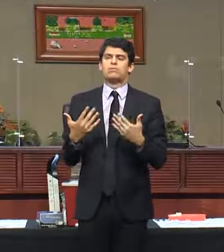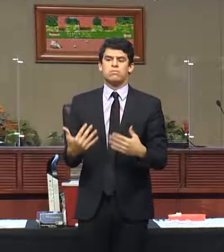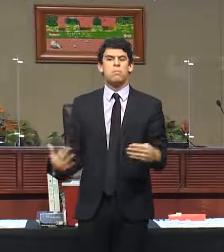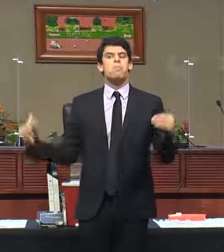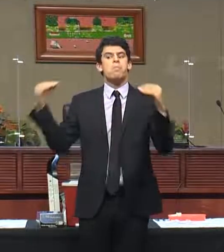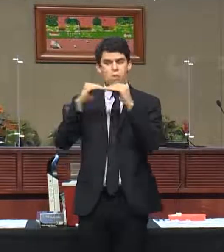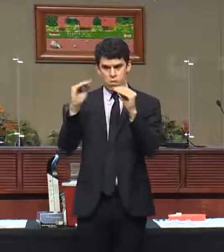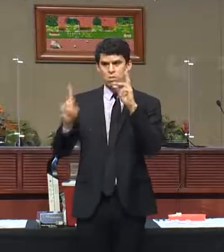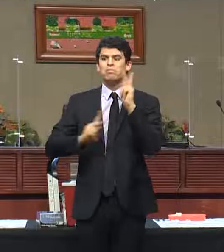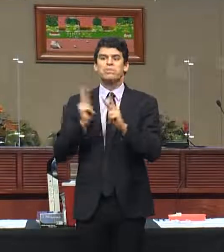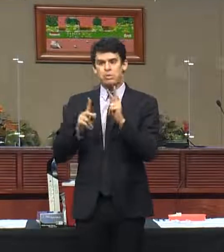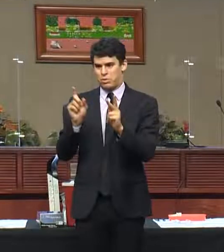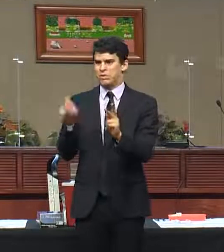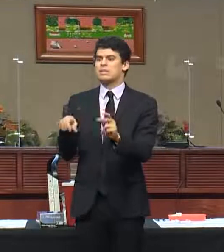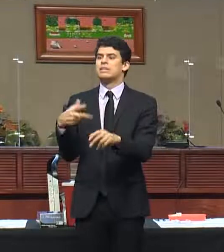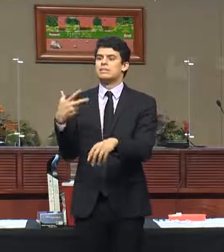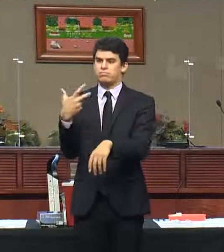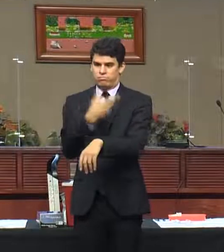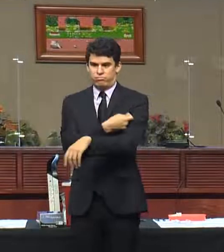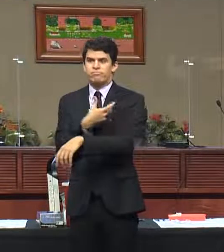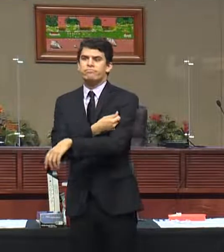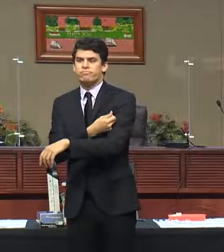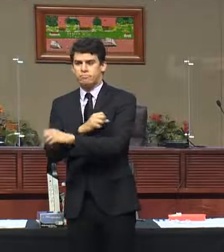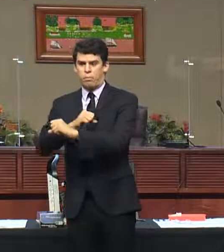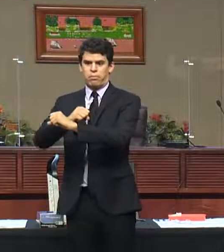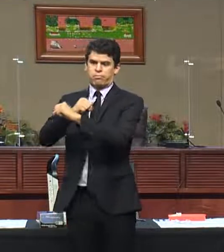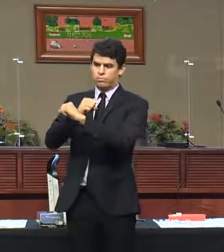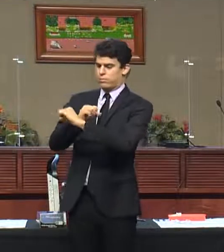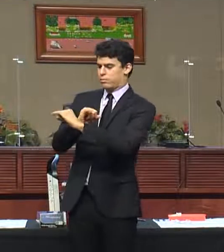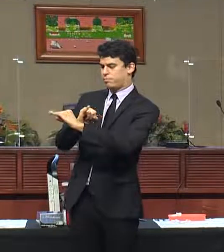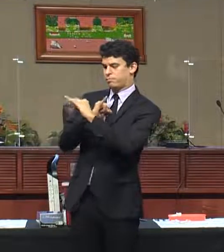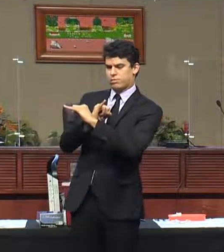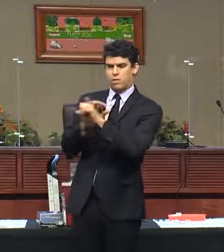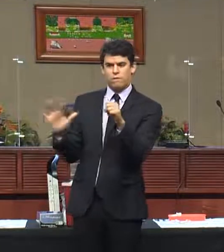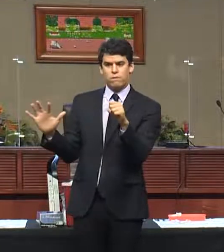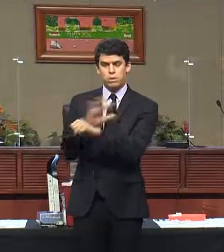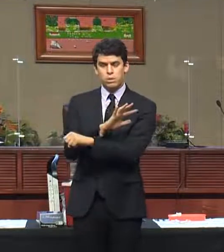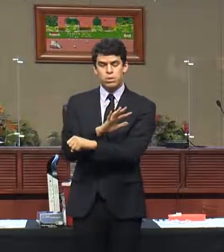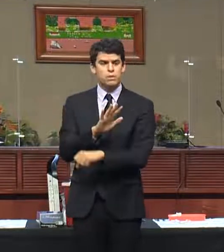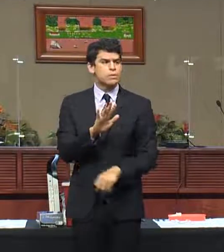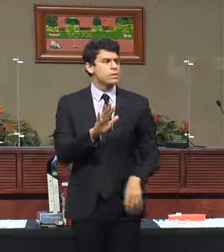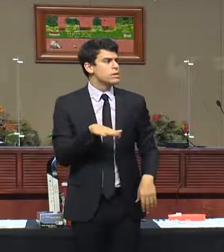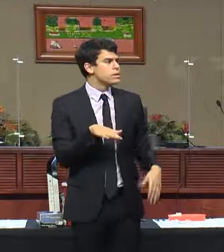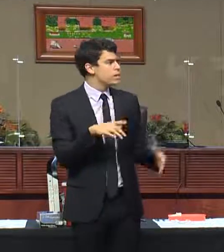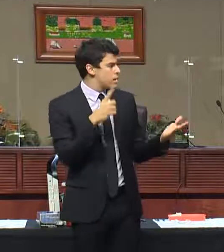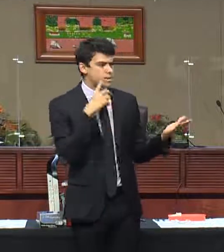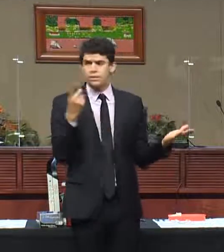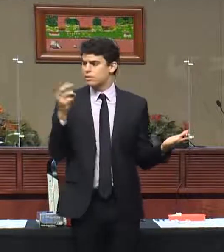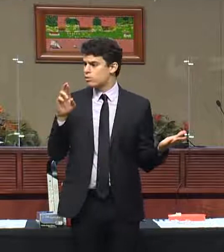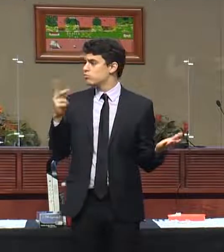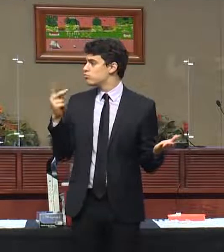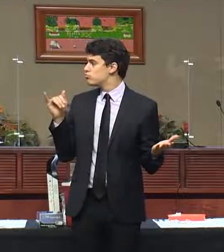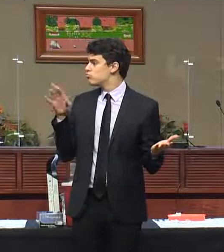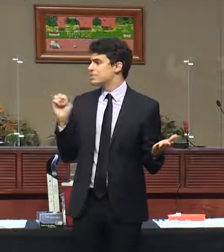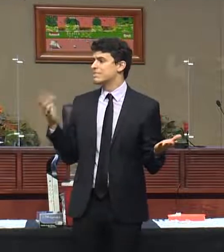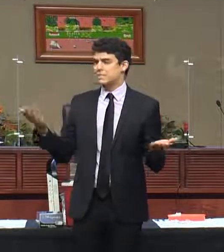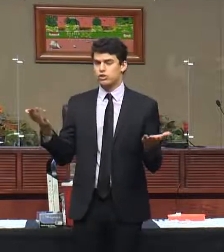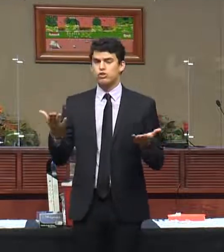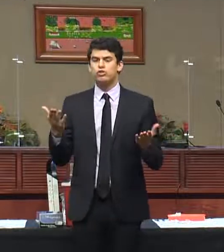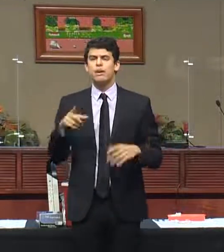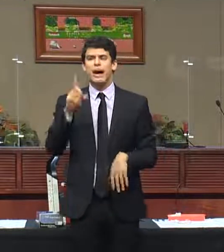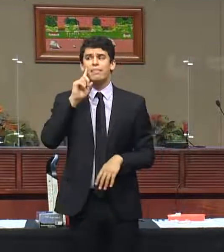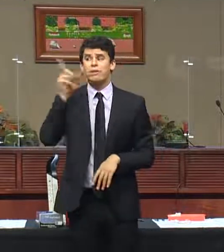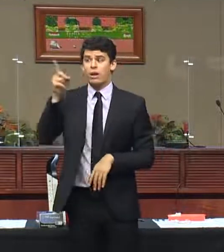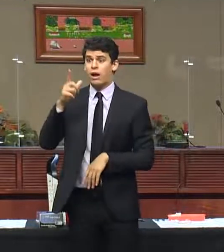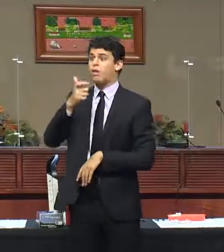immunity. And I believe, and Dr. Prince is here, he could correct me, I believe the UK is just doing